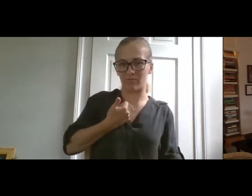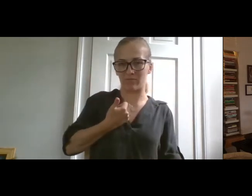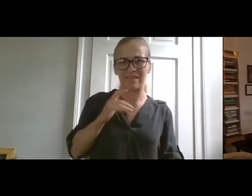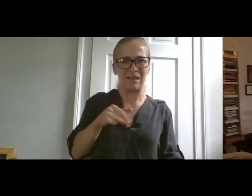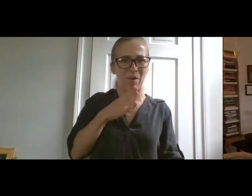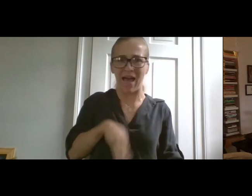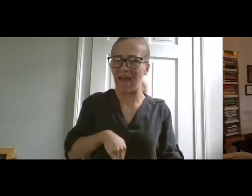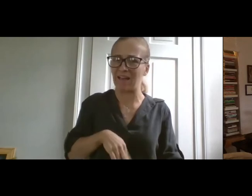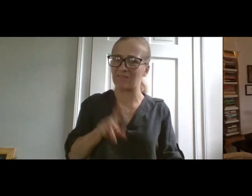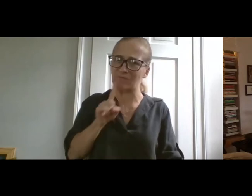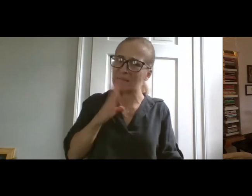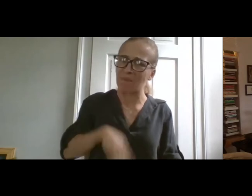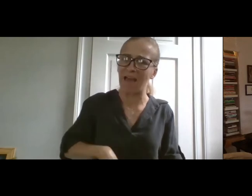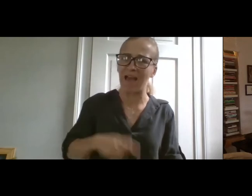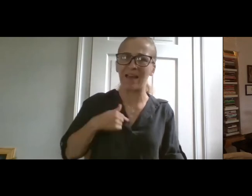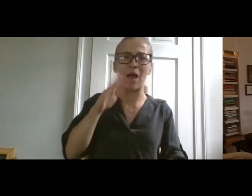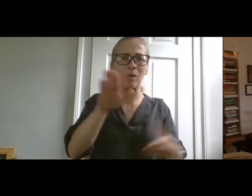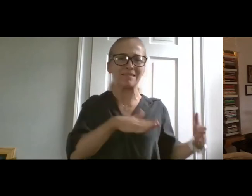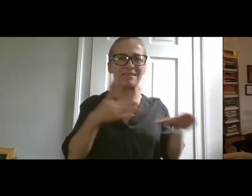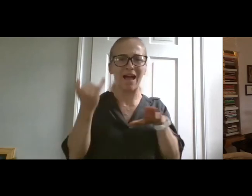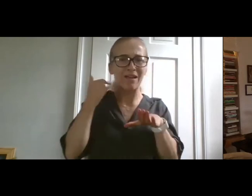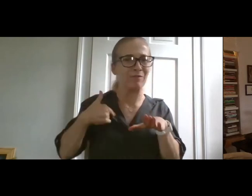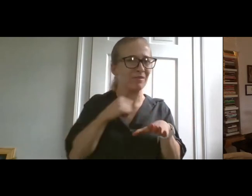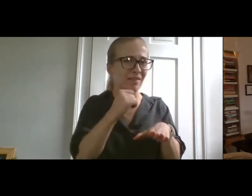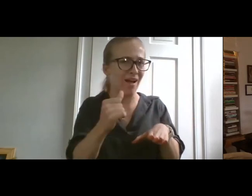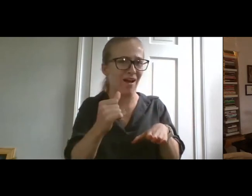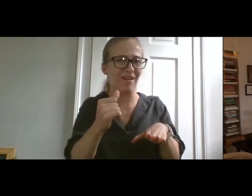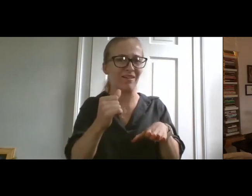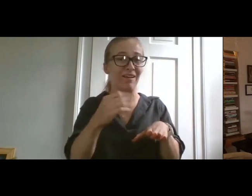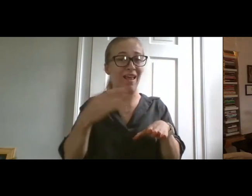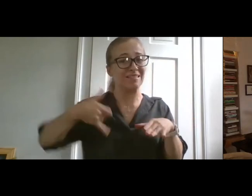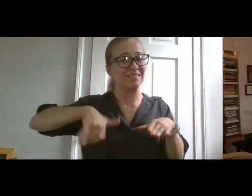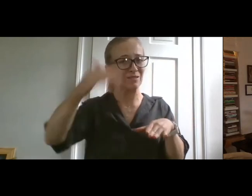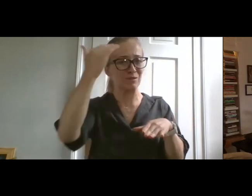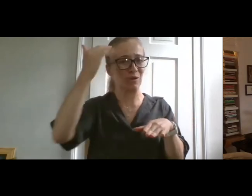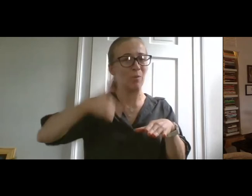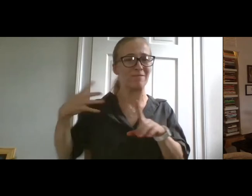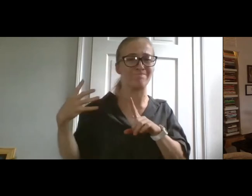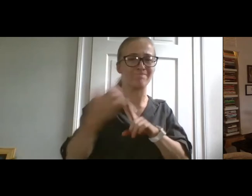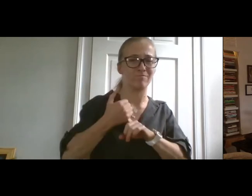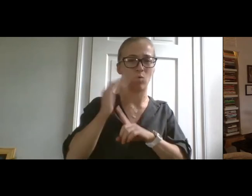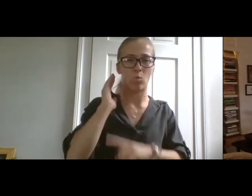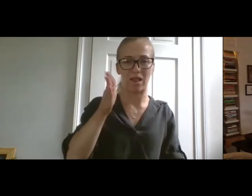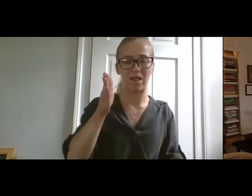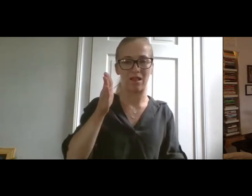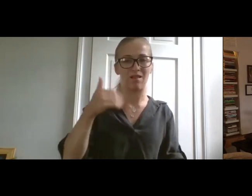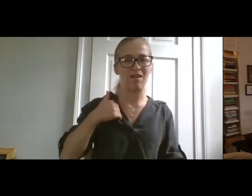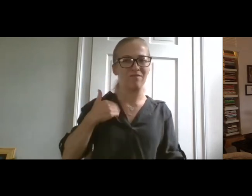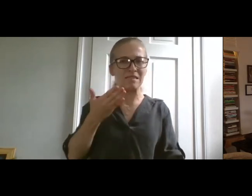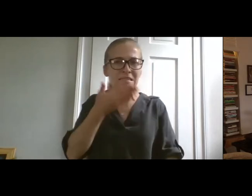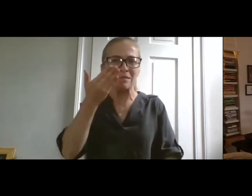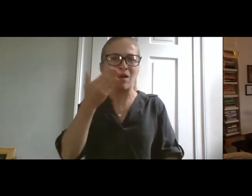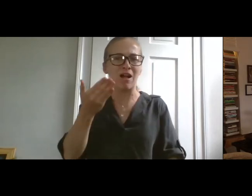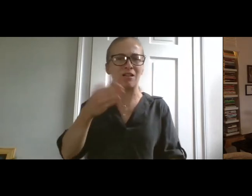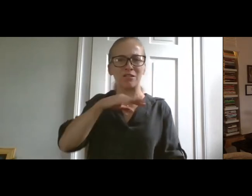bad. I'll die if I don't do it, and yet I know I'm going to be caught. I have a smell of dirty